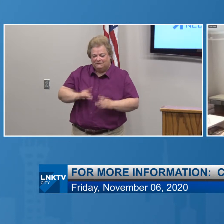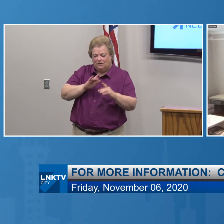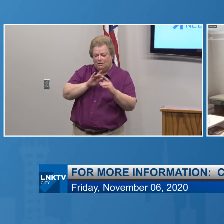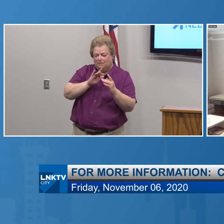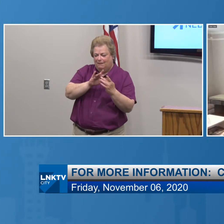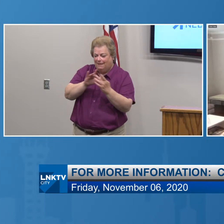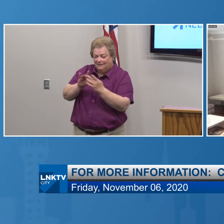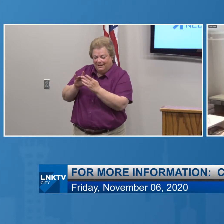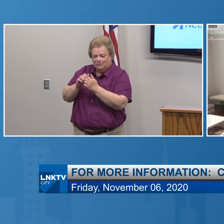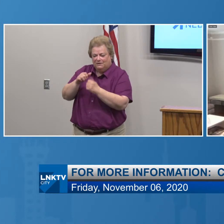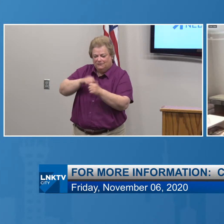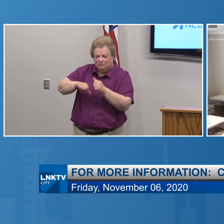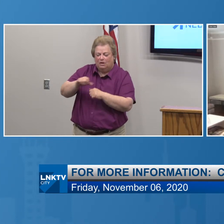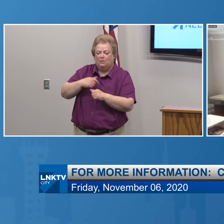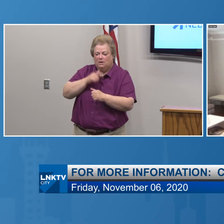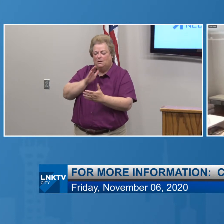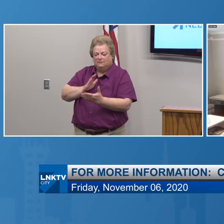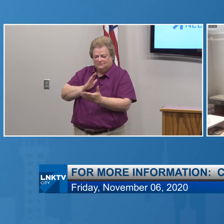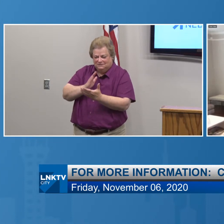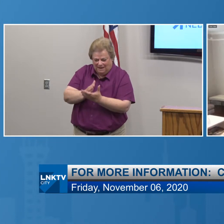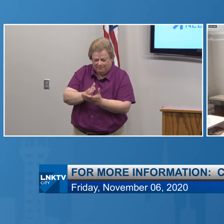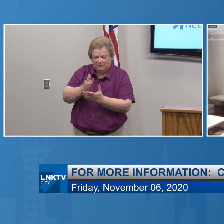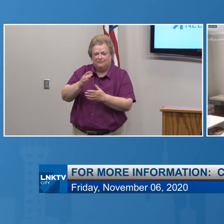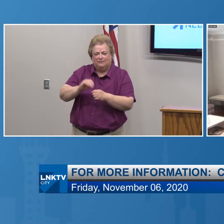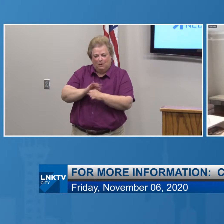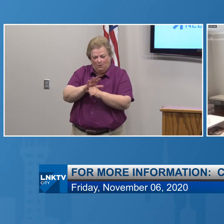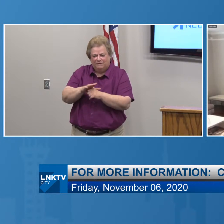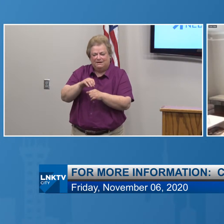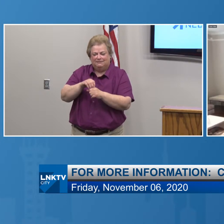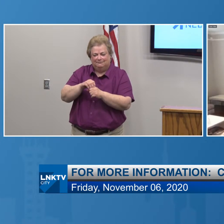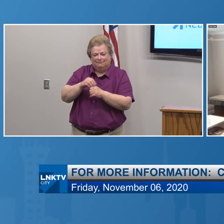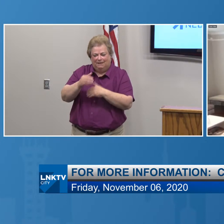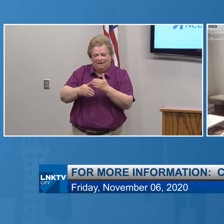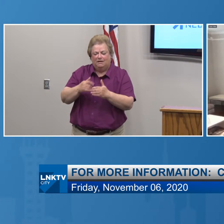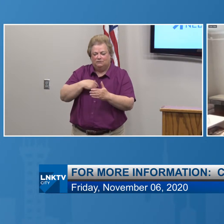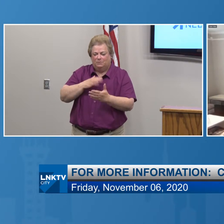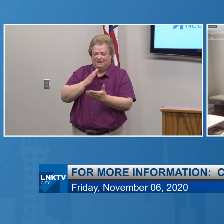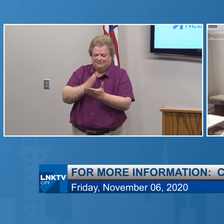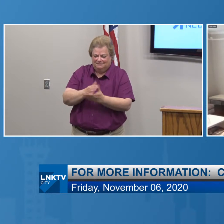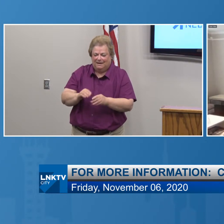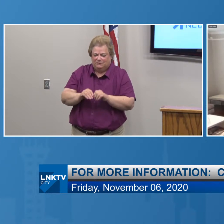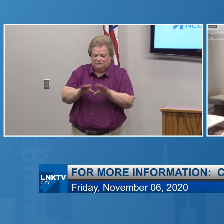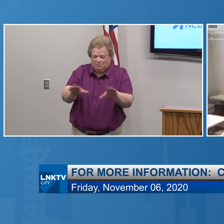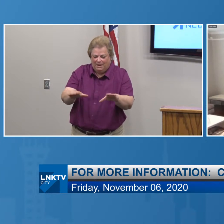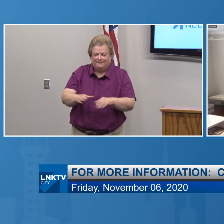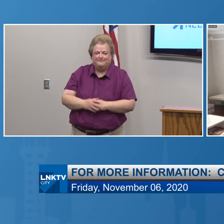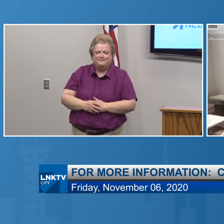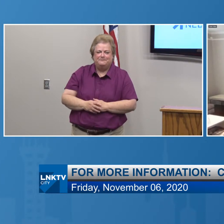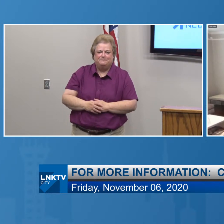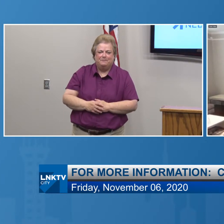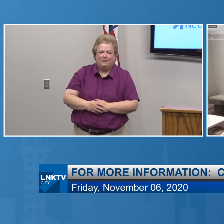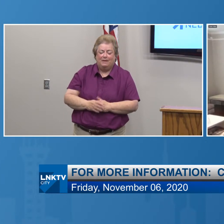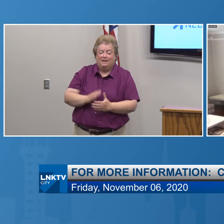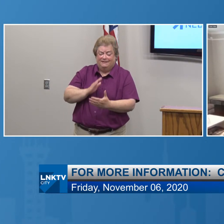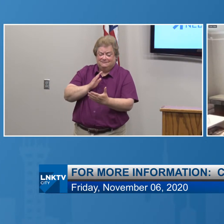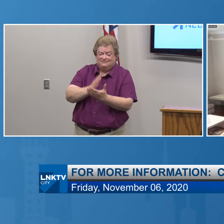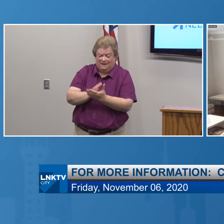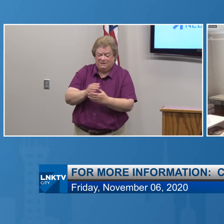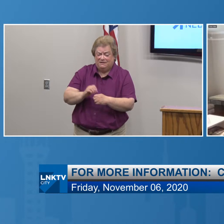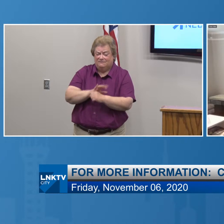its tracks and protect our extended family, our friends, and our neighbors. Stopping the virus in its tracks